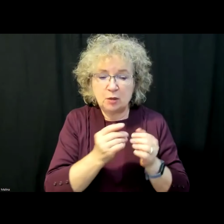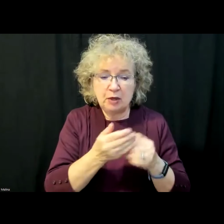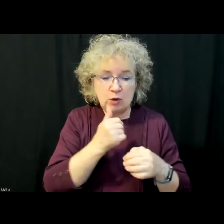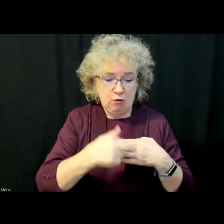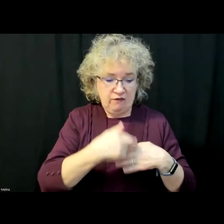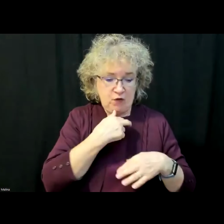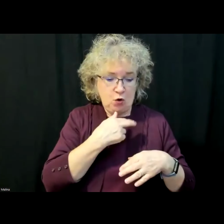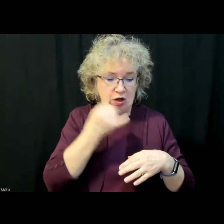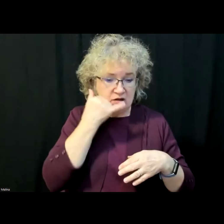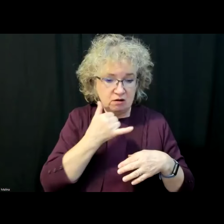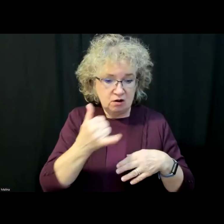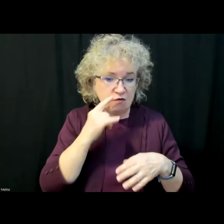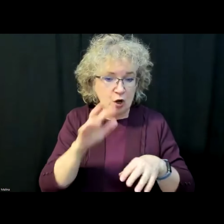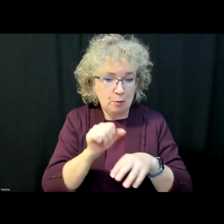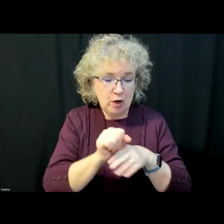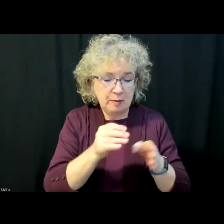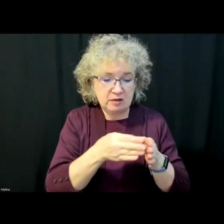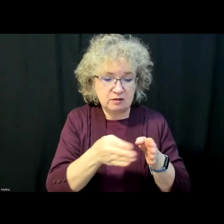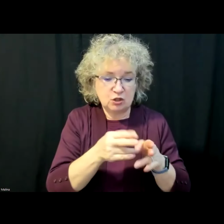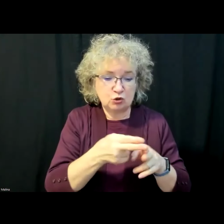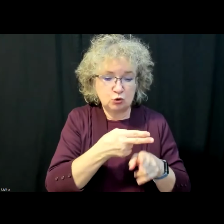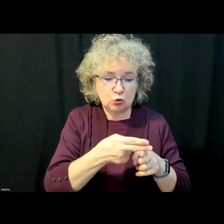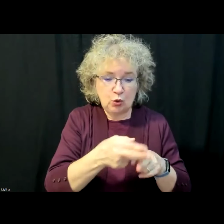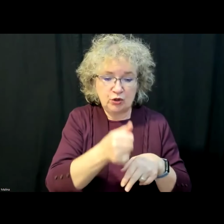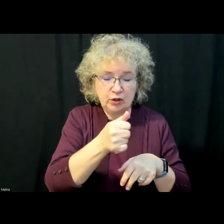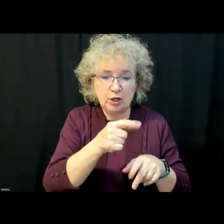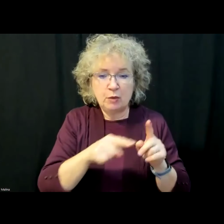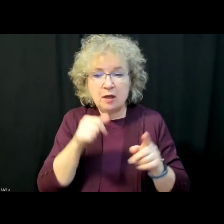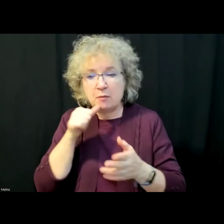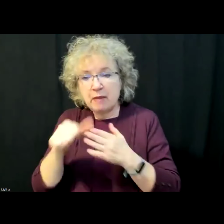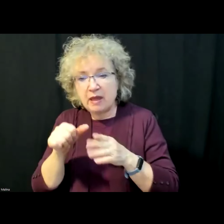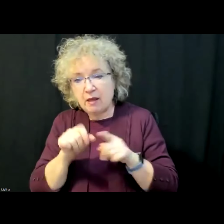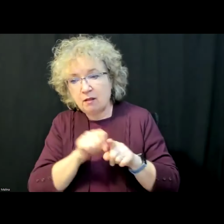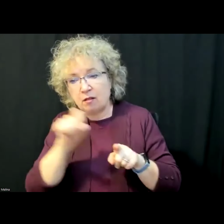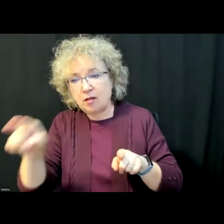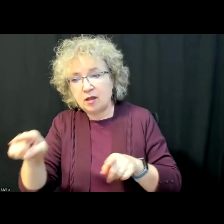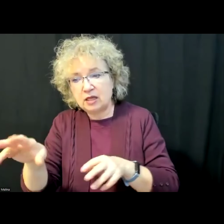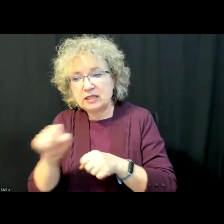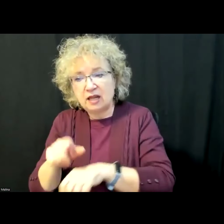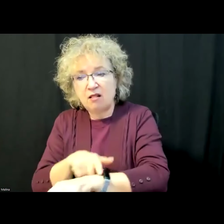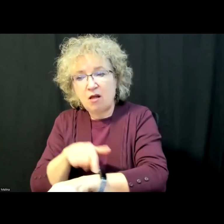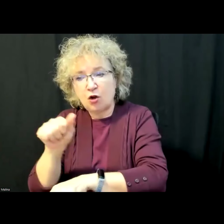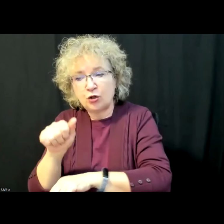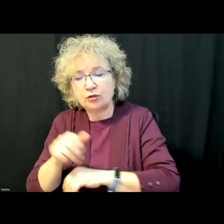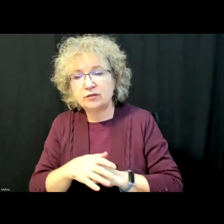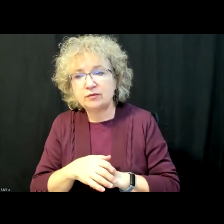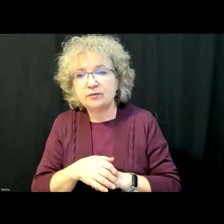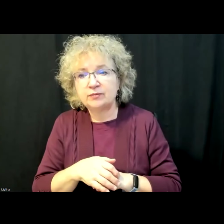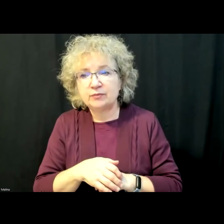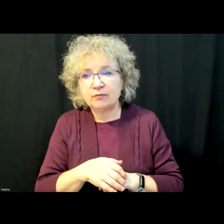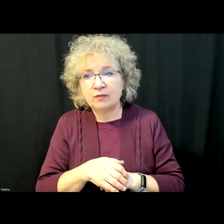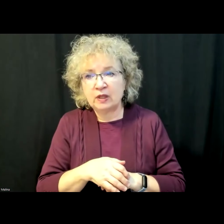But with the contactless ones, it does take a little, a little more time from the time that I get the referral to the time I'm shipping their, their,